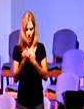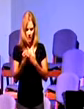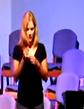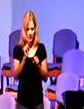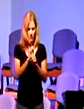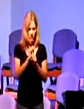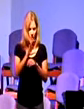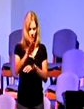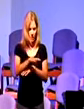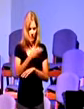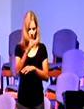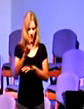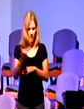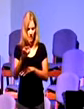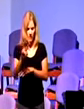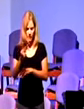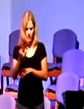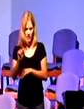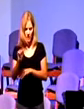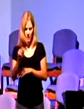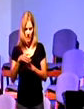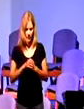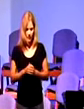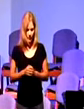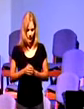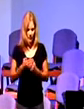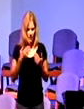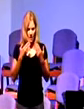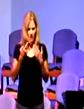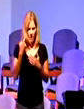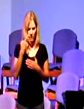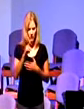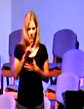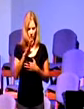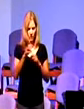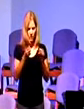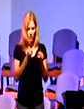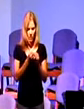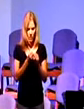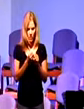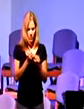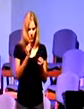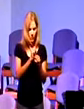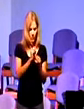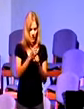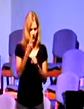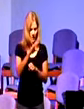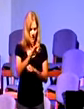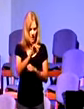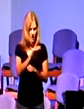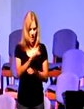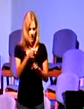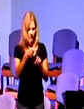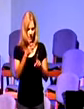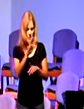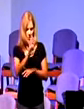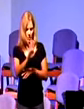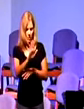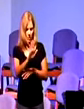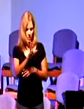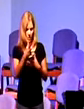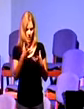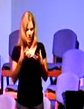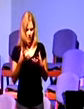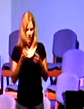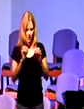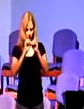on the campus there, Virginia Tech. We thank you for the 4 years she poured into it, for the club that grew out of her